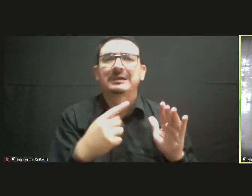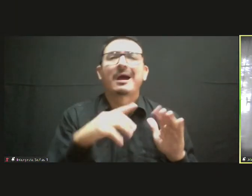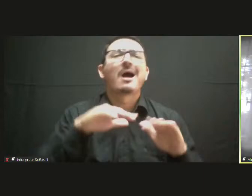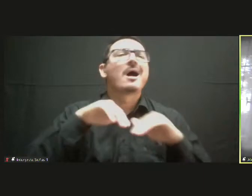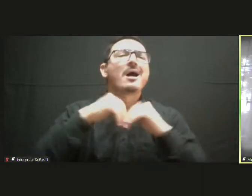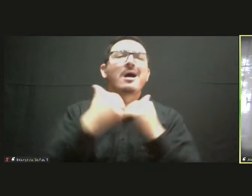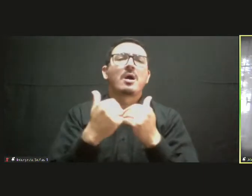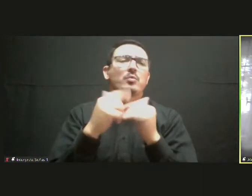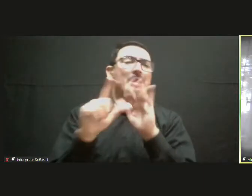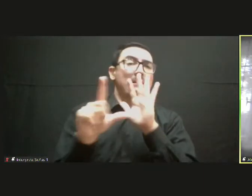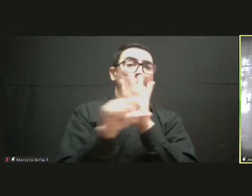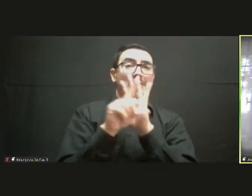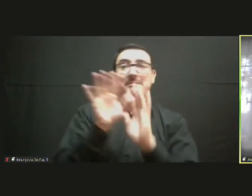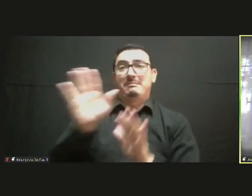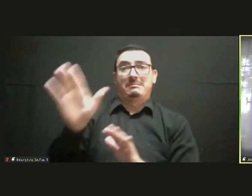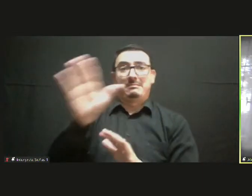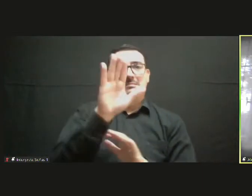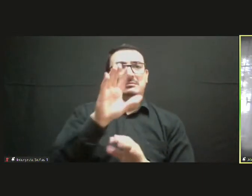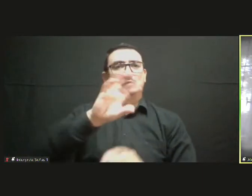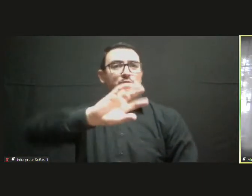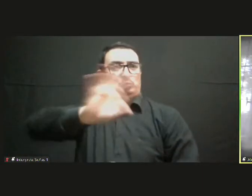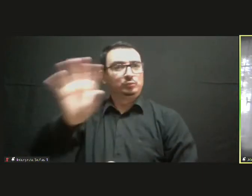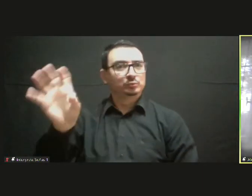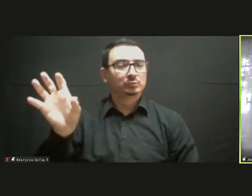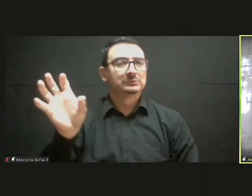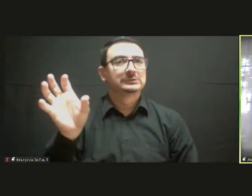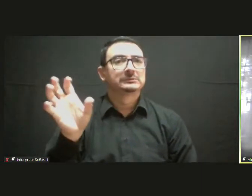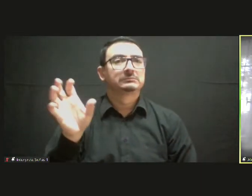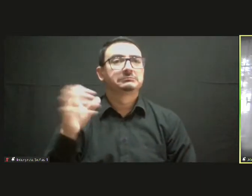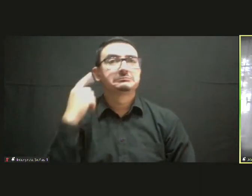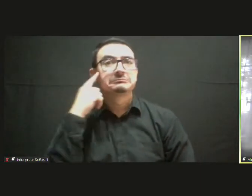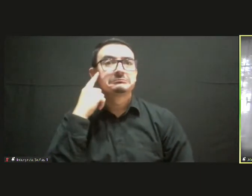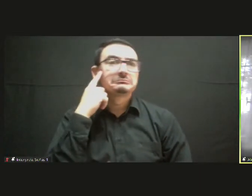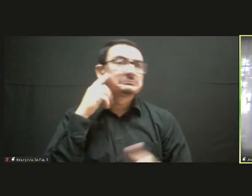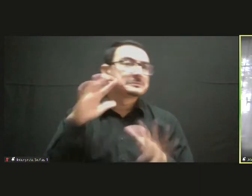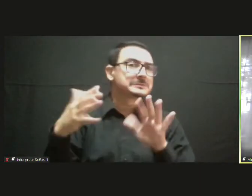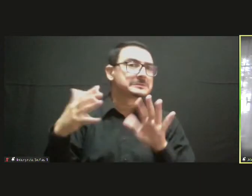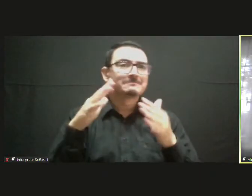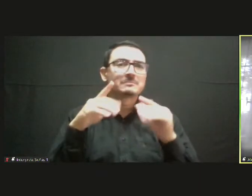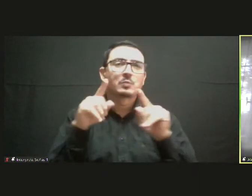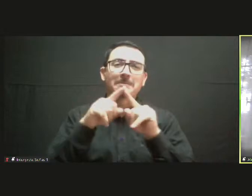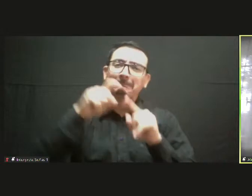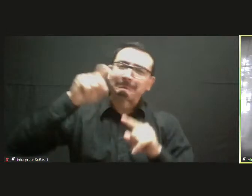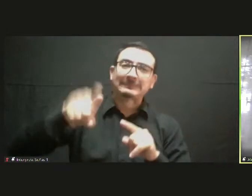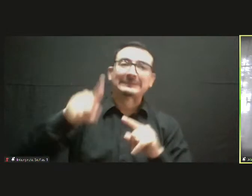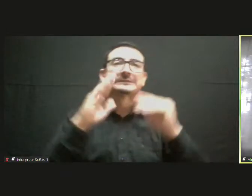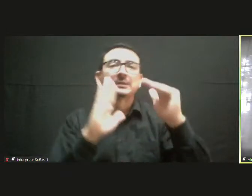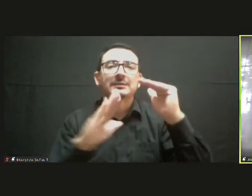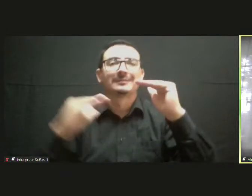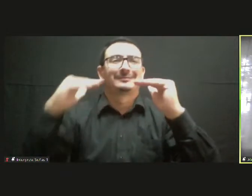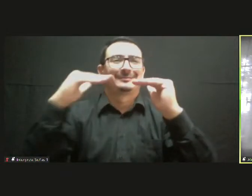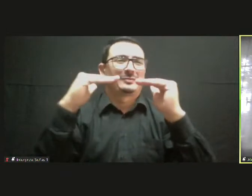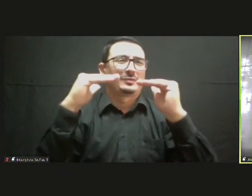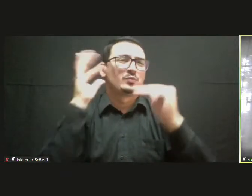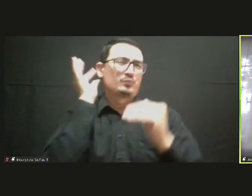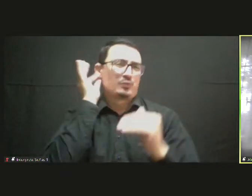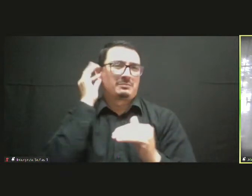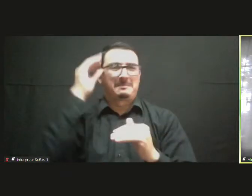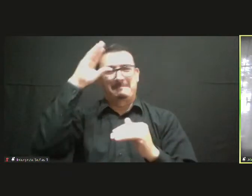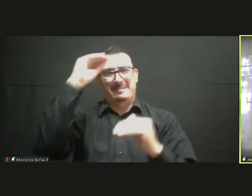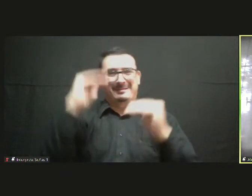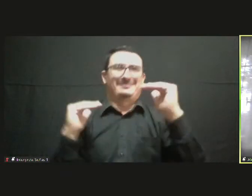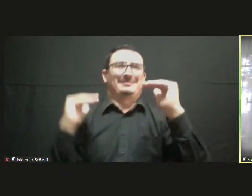try to ensure the gender equality and women empowerment remain as a political priority during